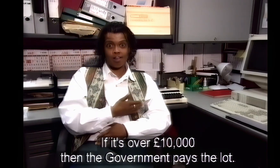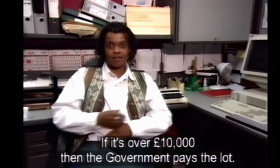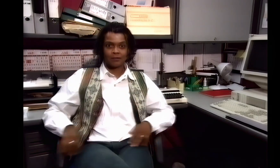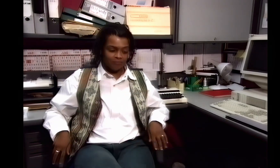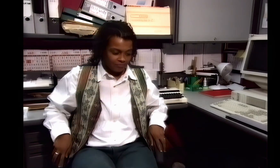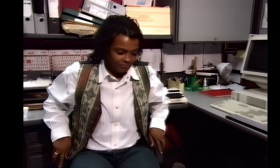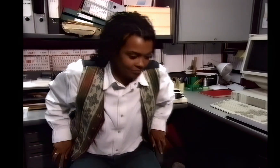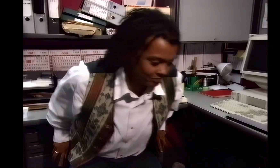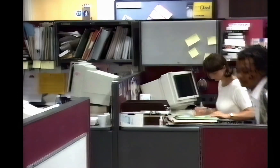lot.